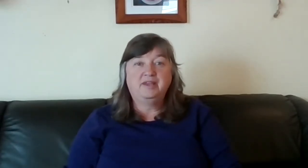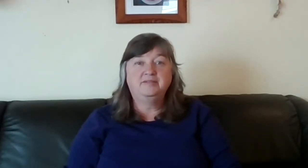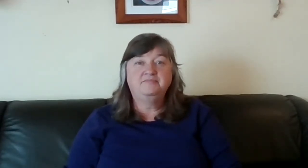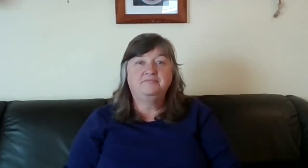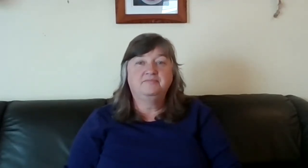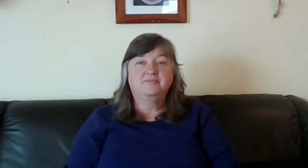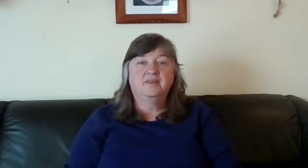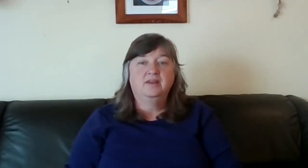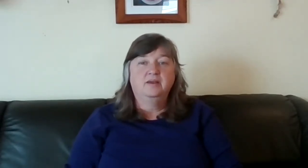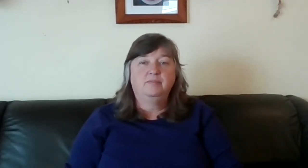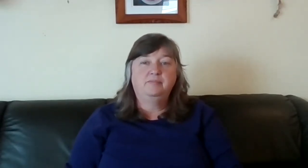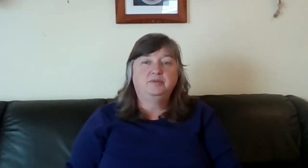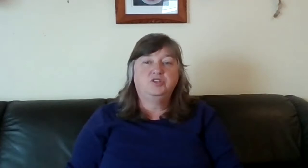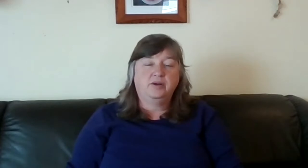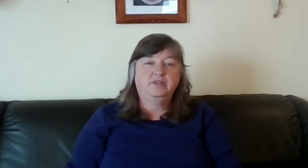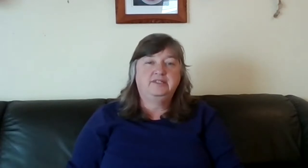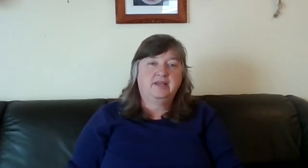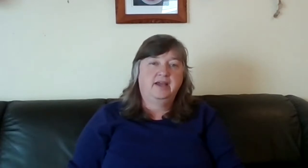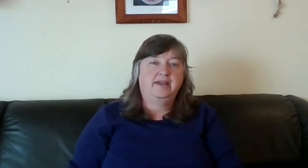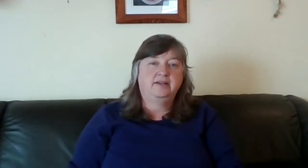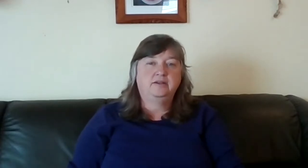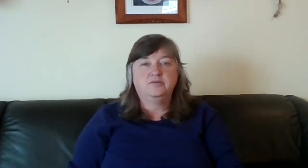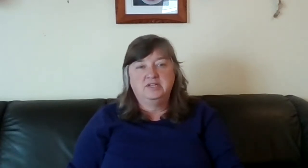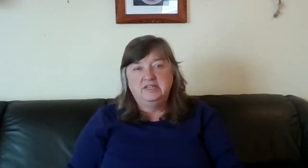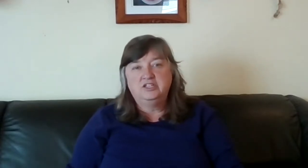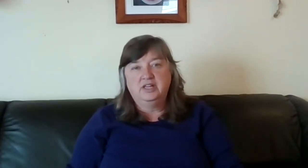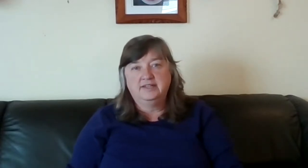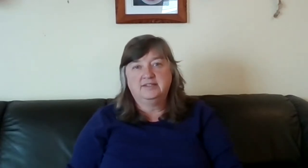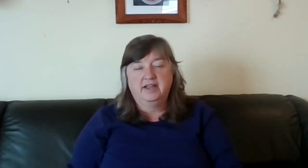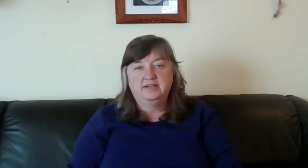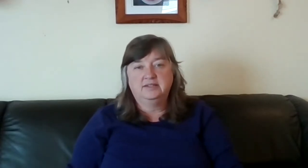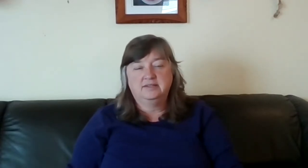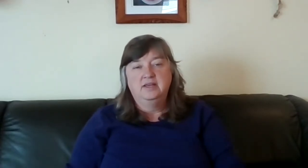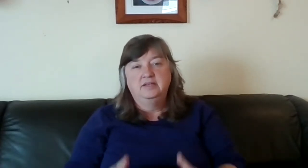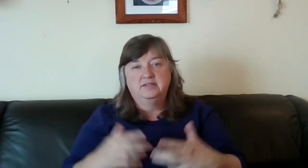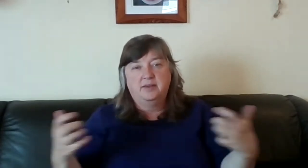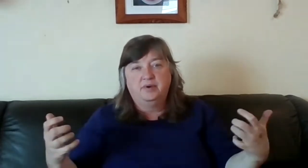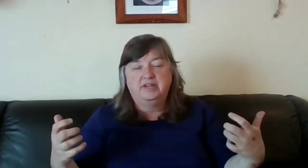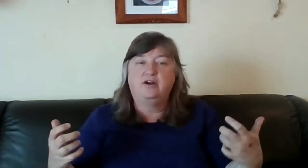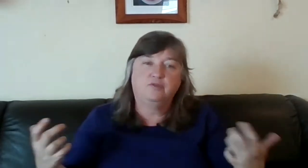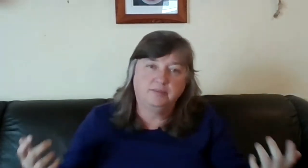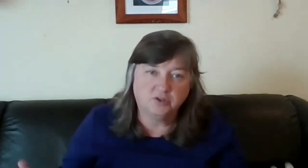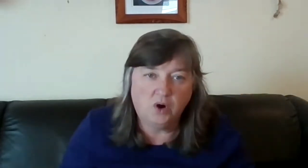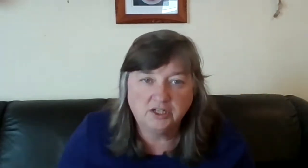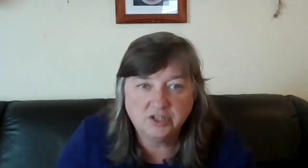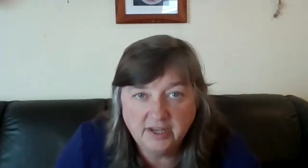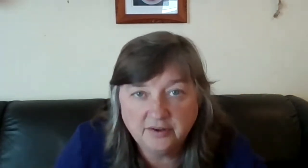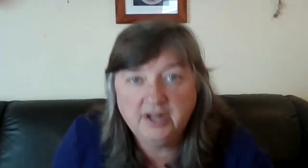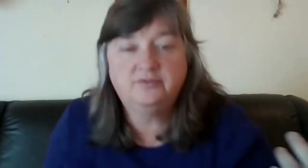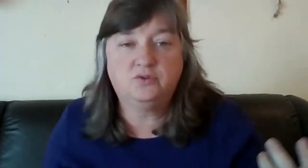Pumpkin. People generally use an initialized sign to separate it out from a squash, any other kind of